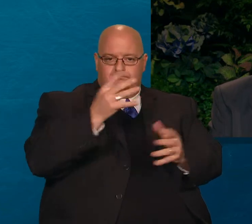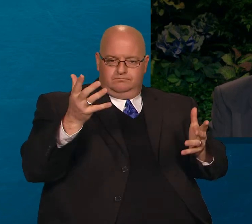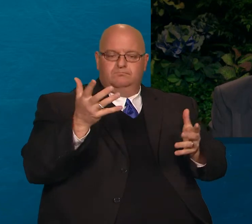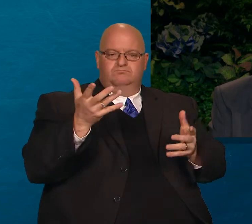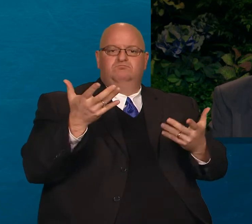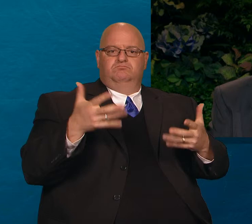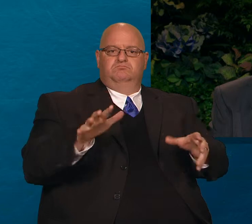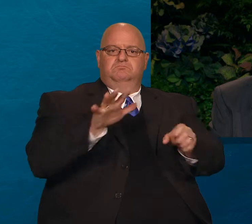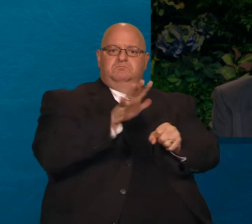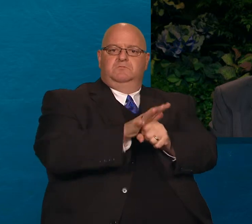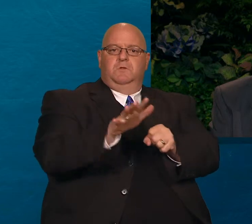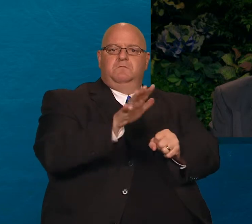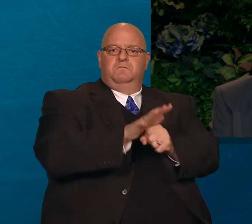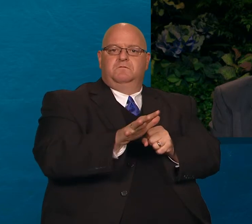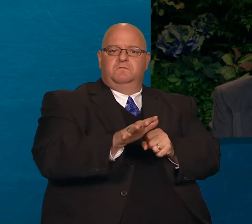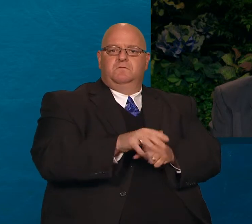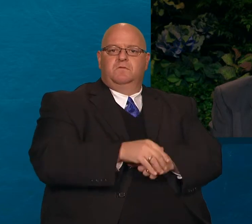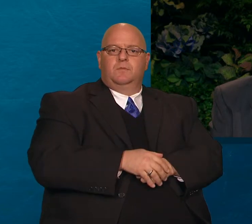is enough.